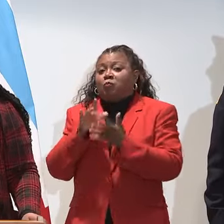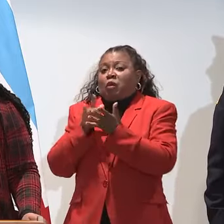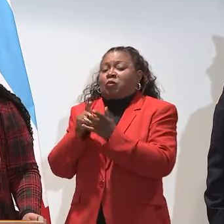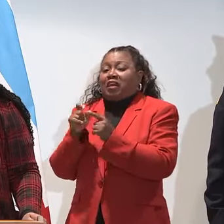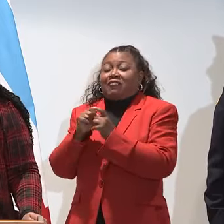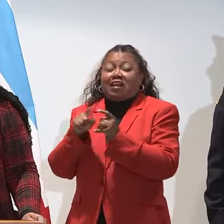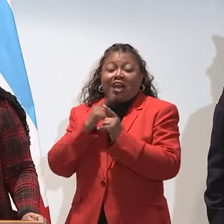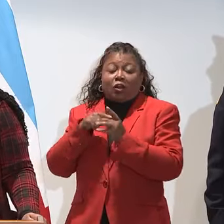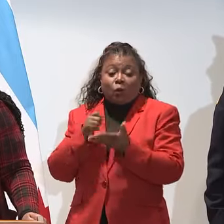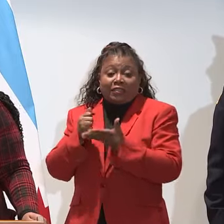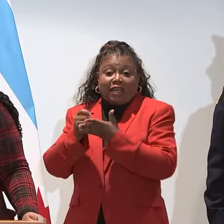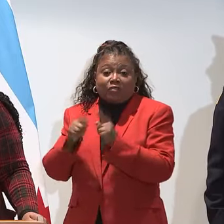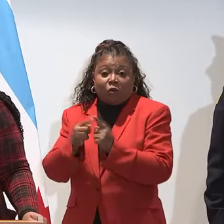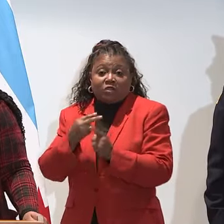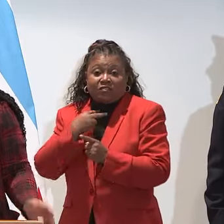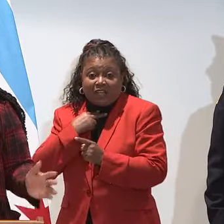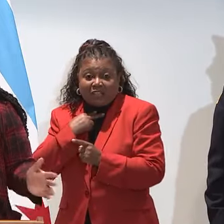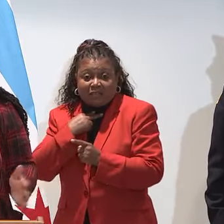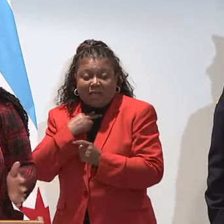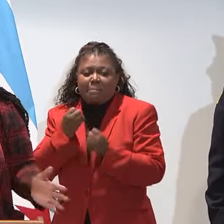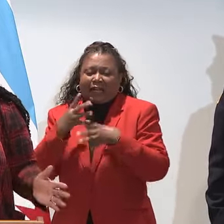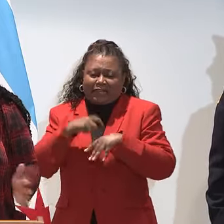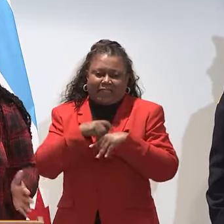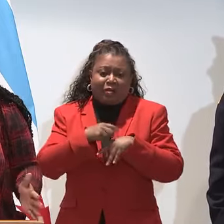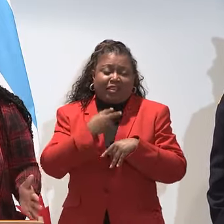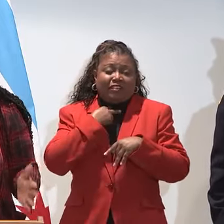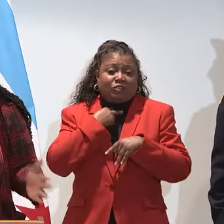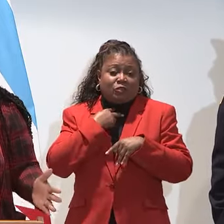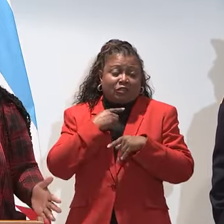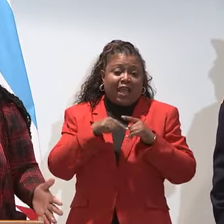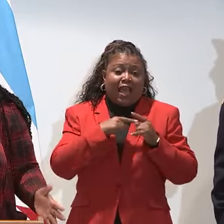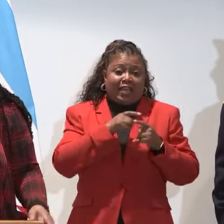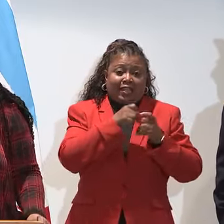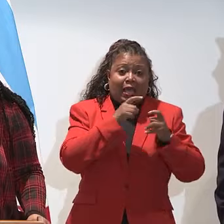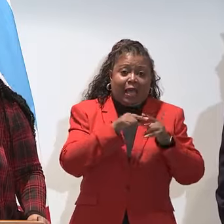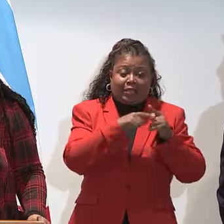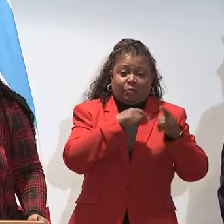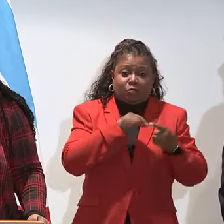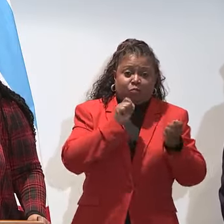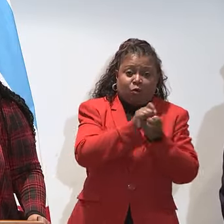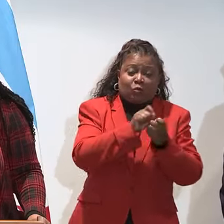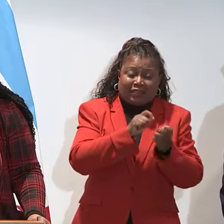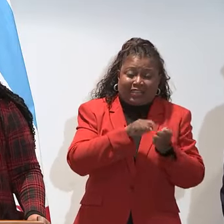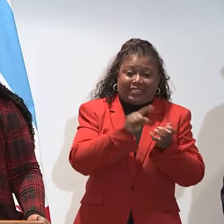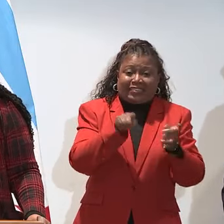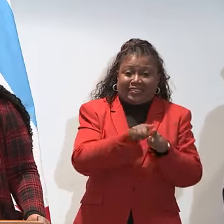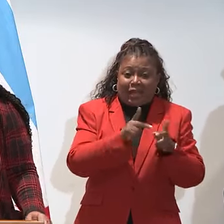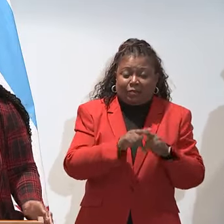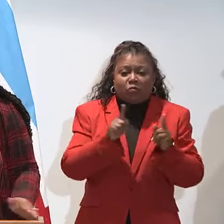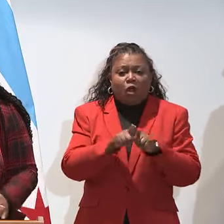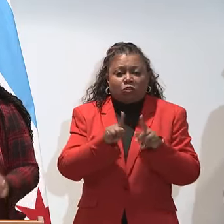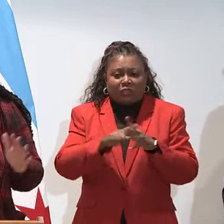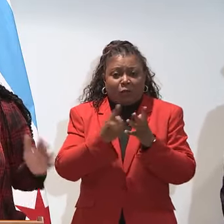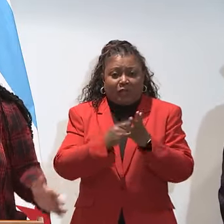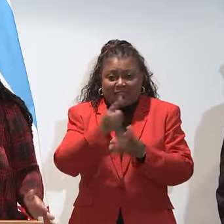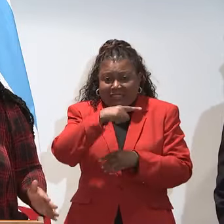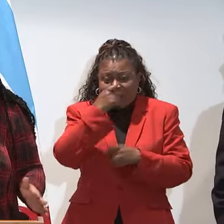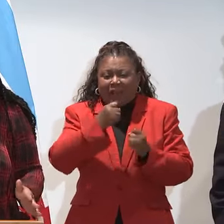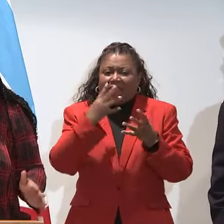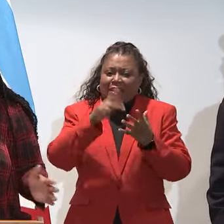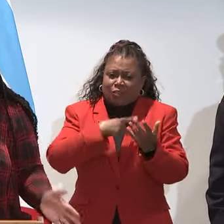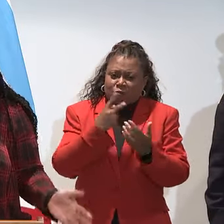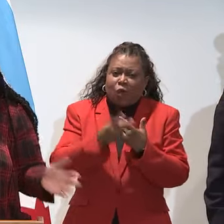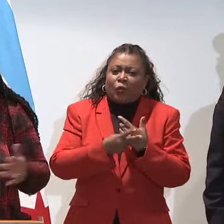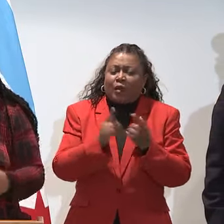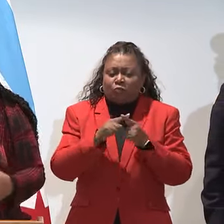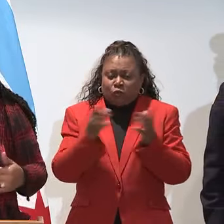So not only are we assisting those victims, many times the victims and the perpetrators can be the same people. So we'll also be implementing this summer lots of